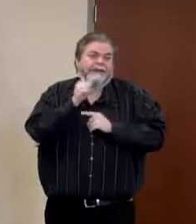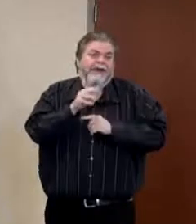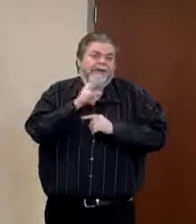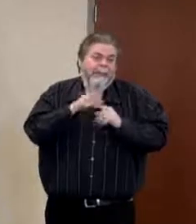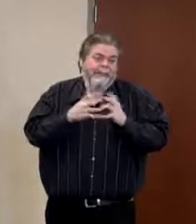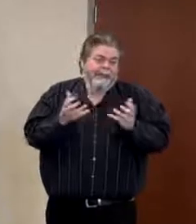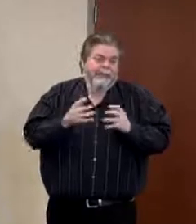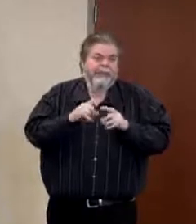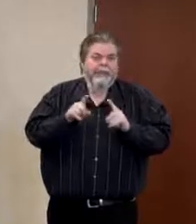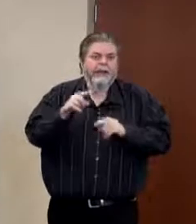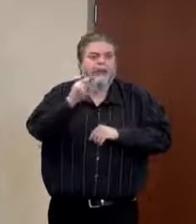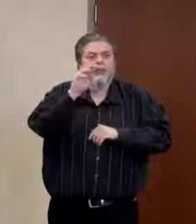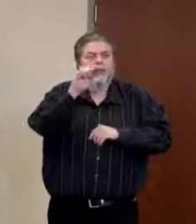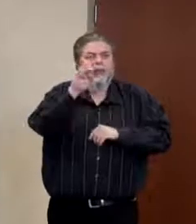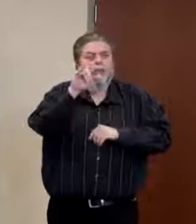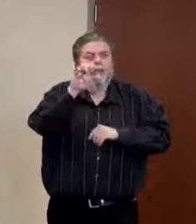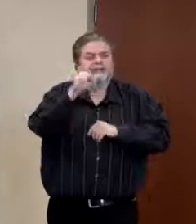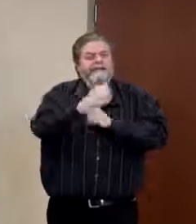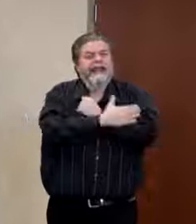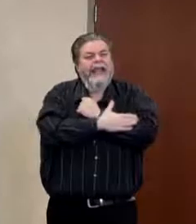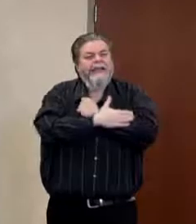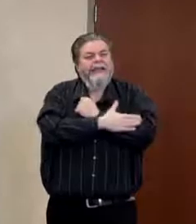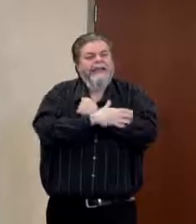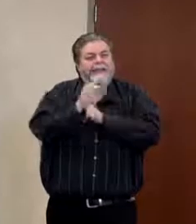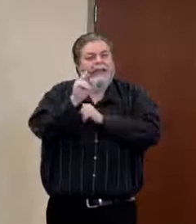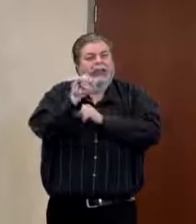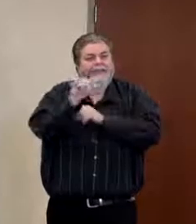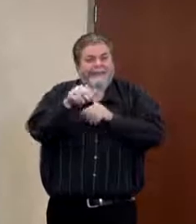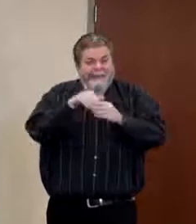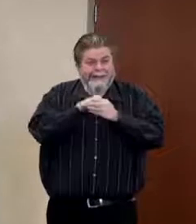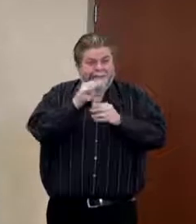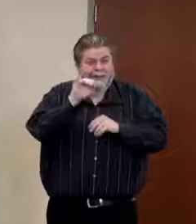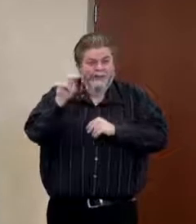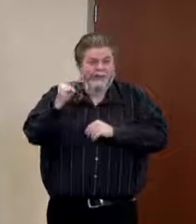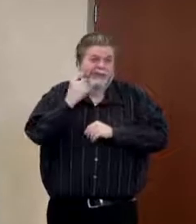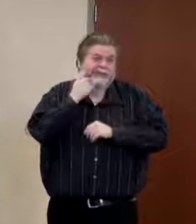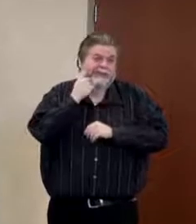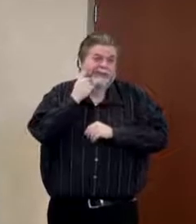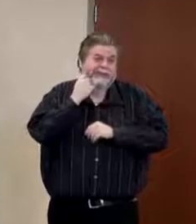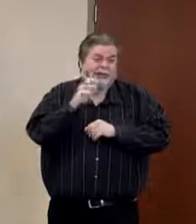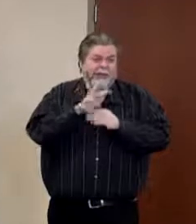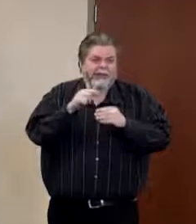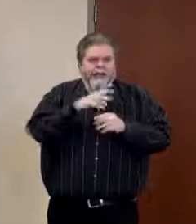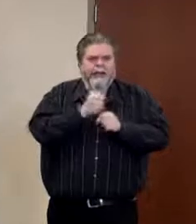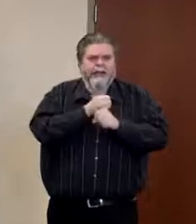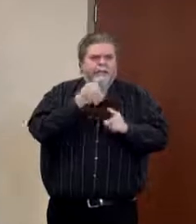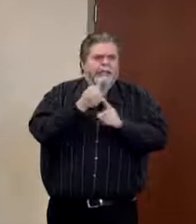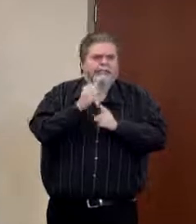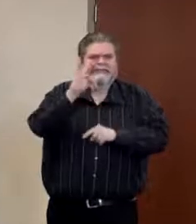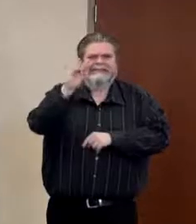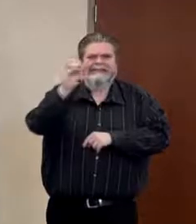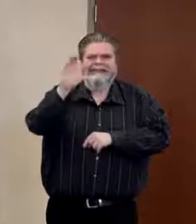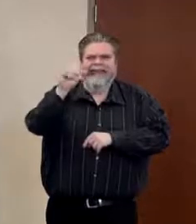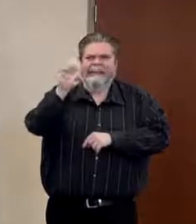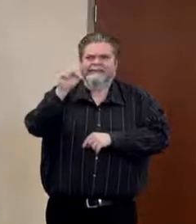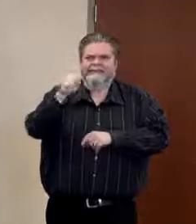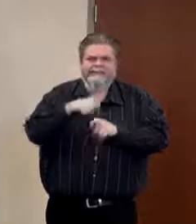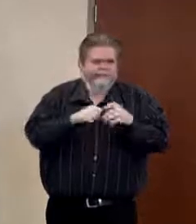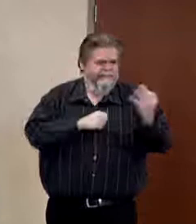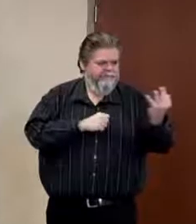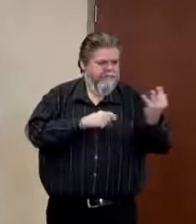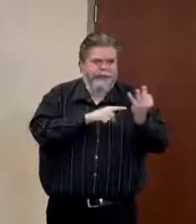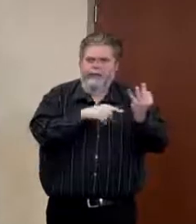this, I know Nobles County, Minnesota, they have just over the weekend 60-some cases from Friday to